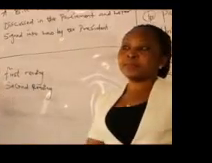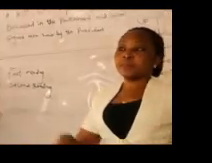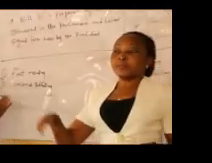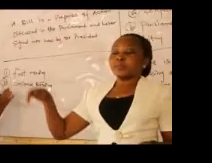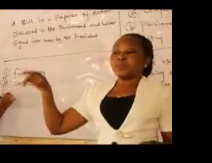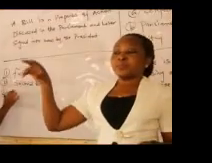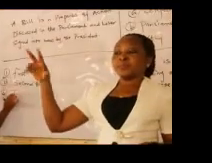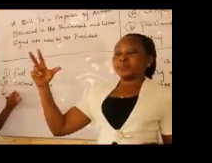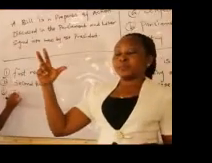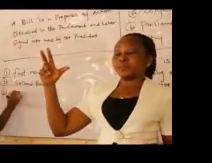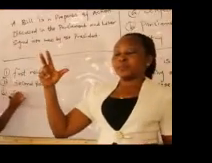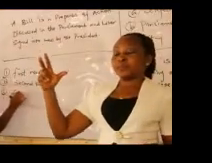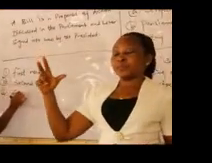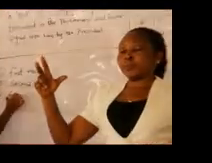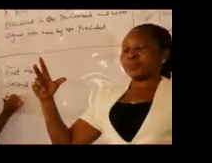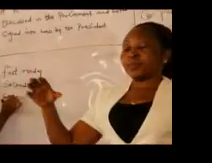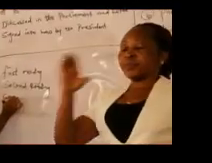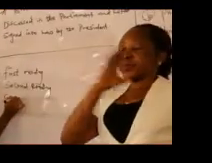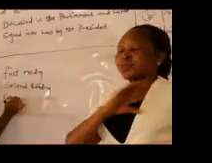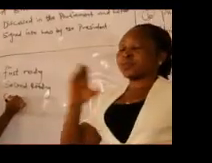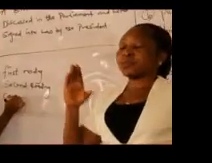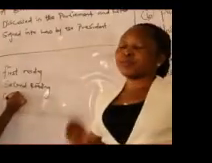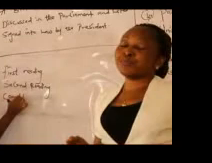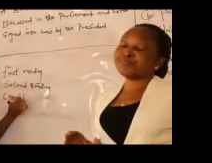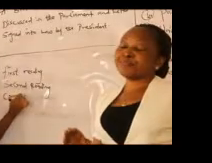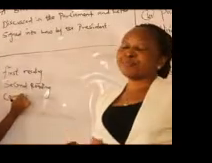3, committee stage.